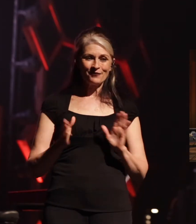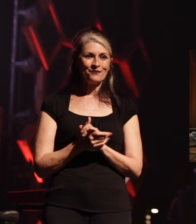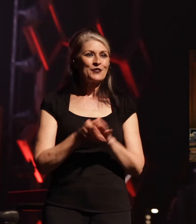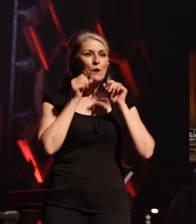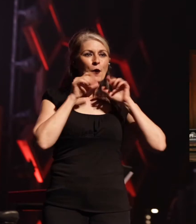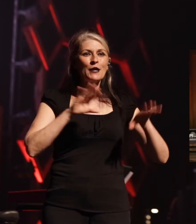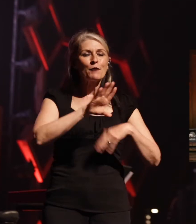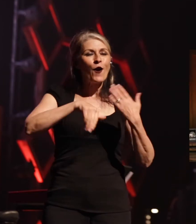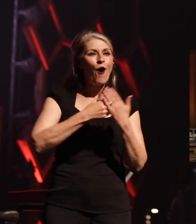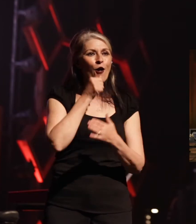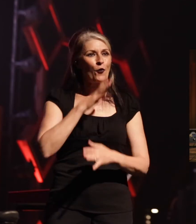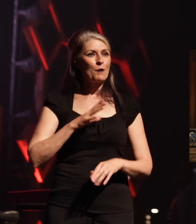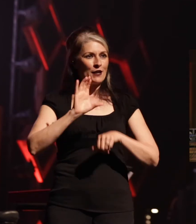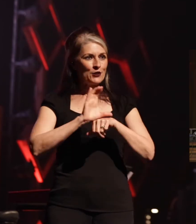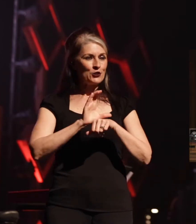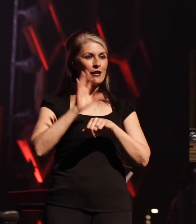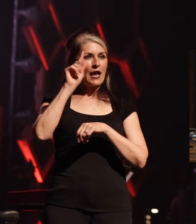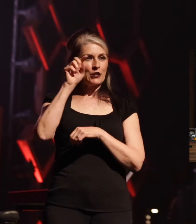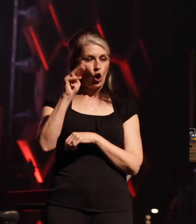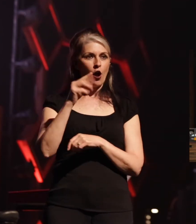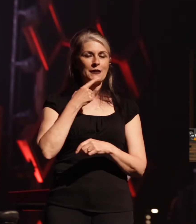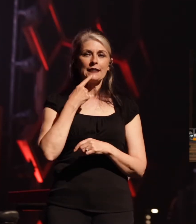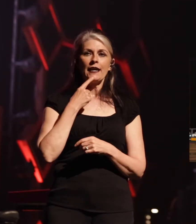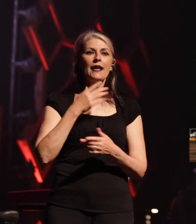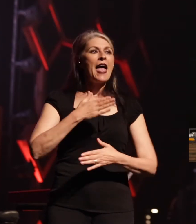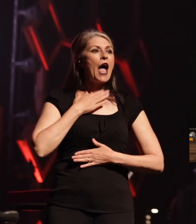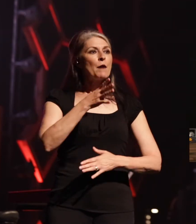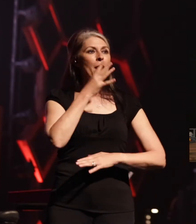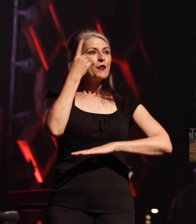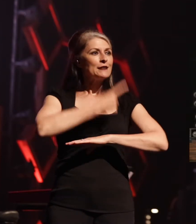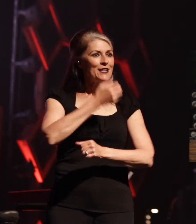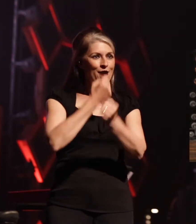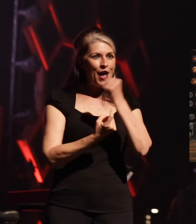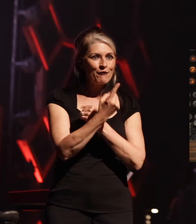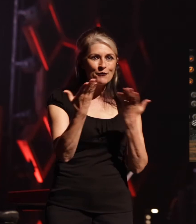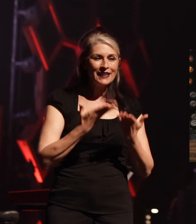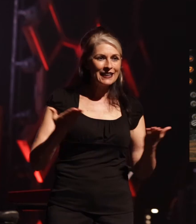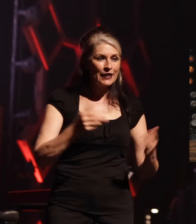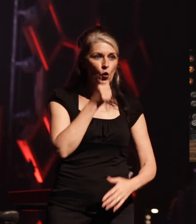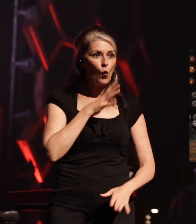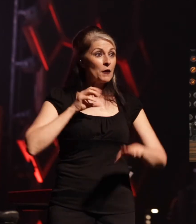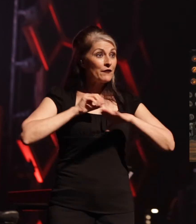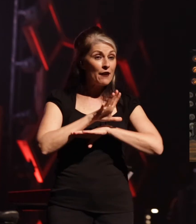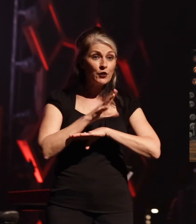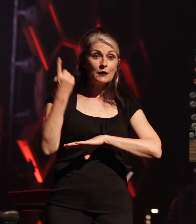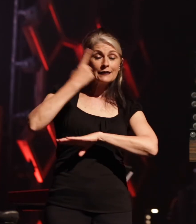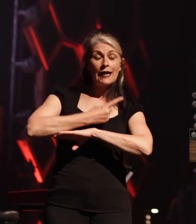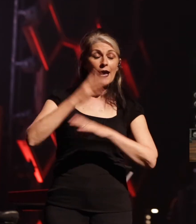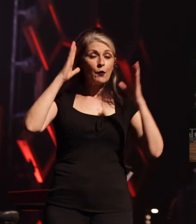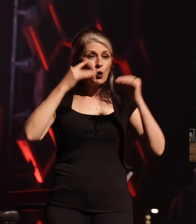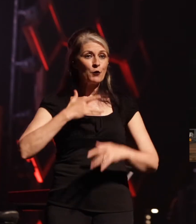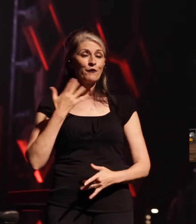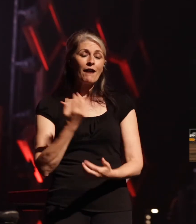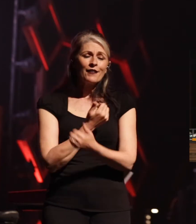church, just like Tom said. Let me also start by saying Happy Mother's Day to every single person here, and Women of Influence Day. We hope that you feel loved and